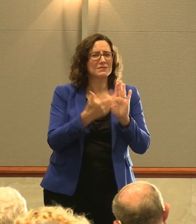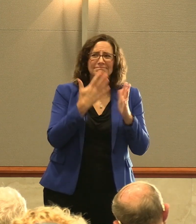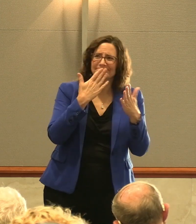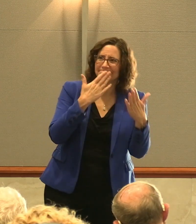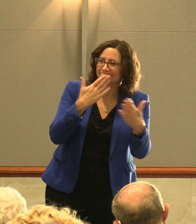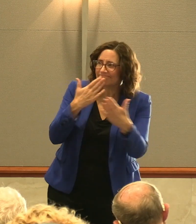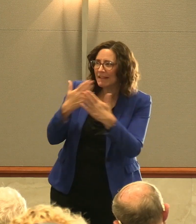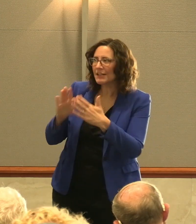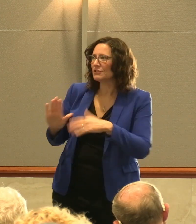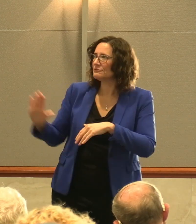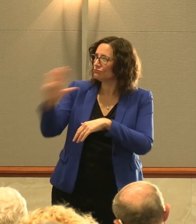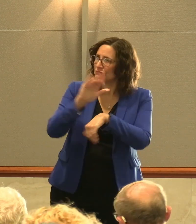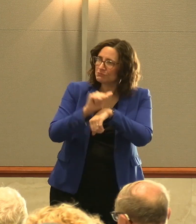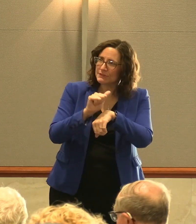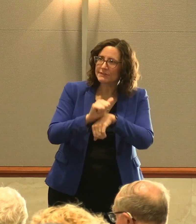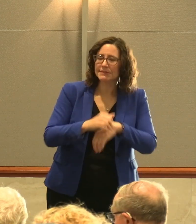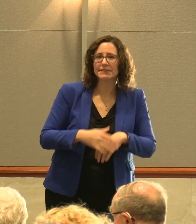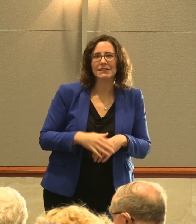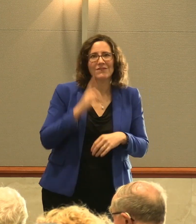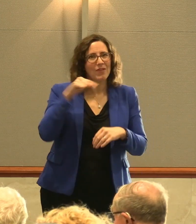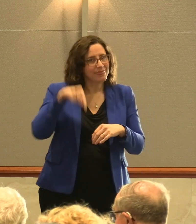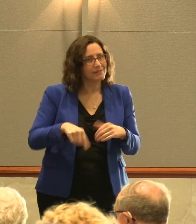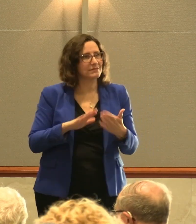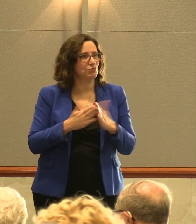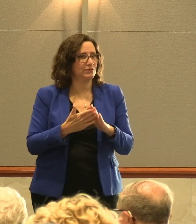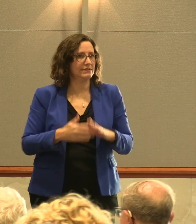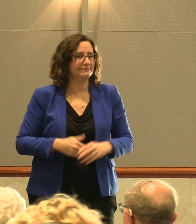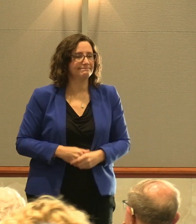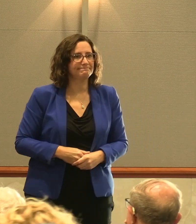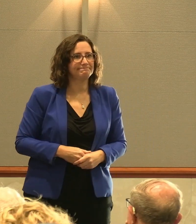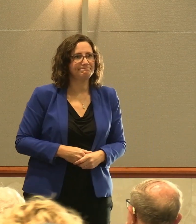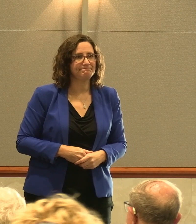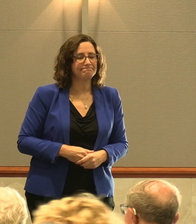thank you for all that you do for this community.